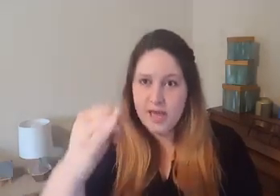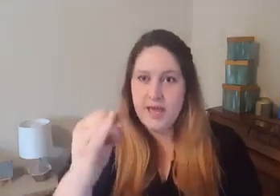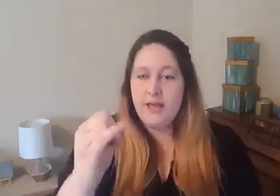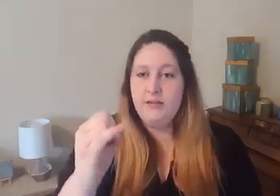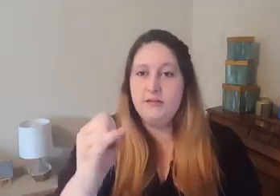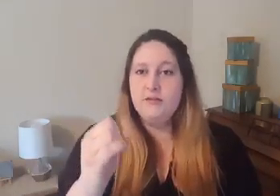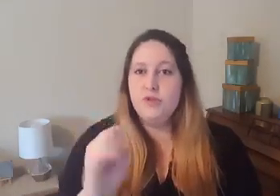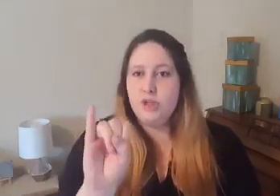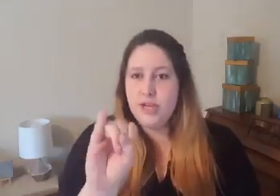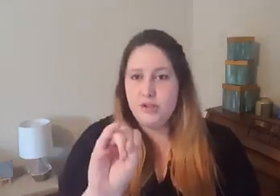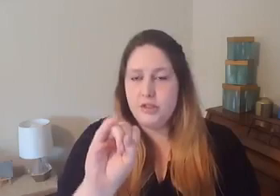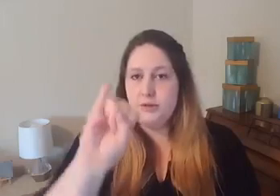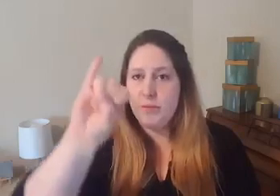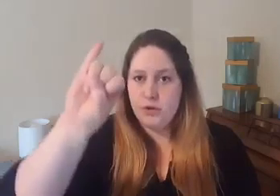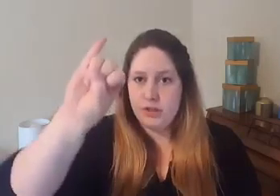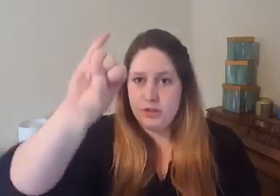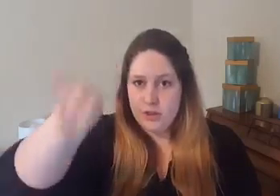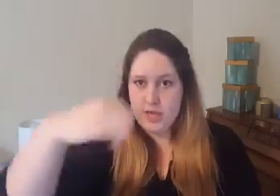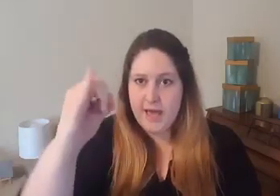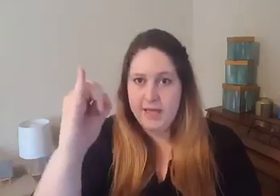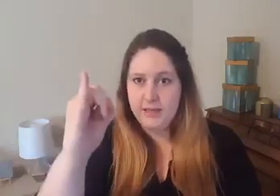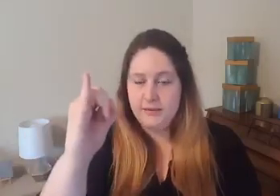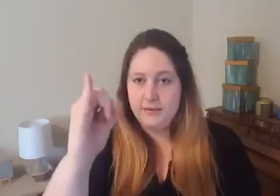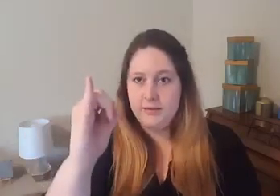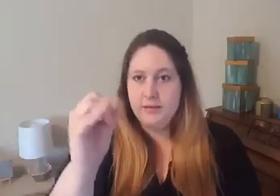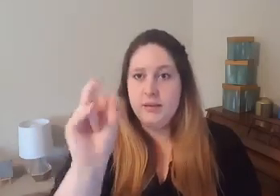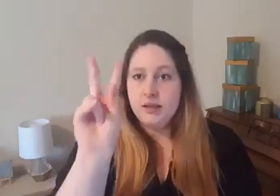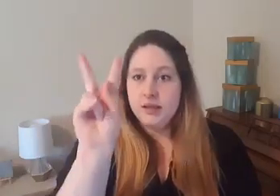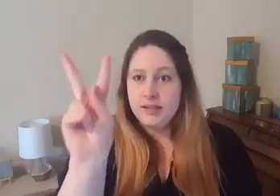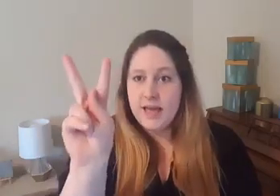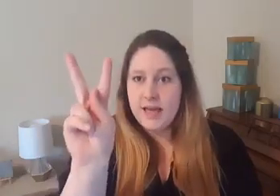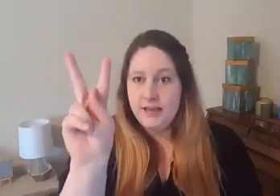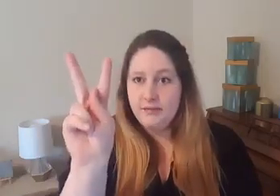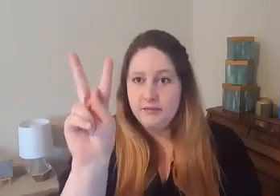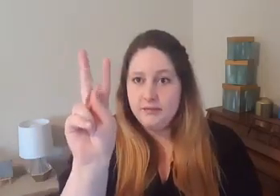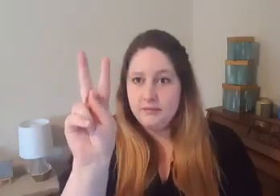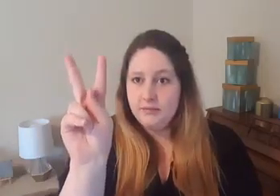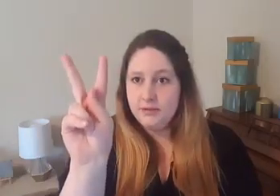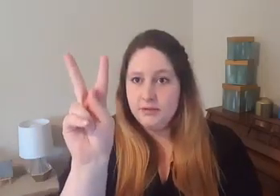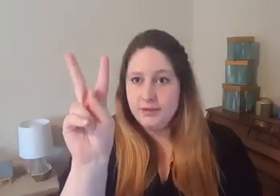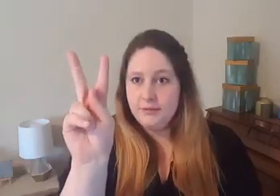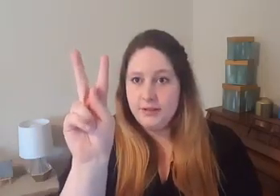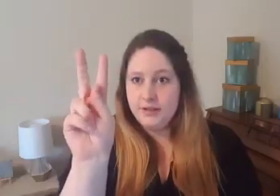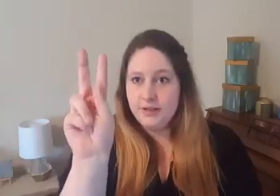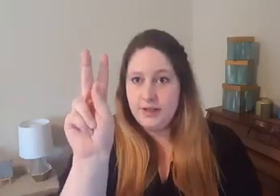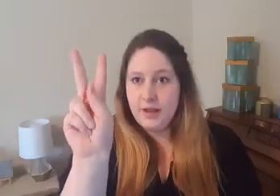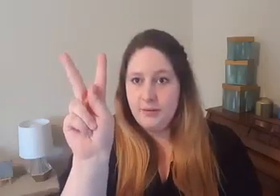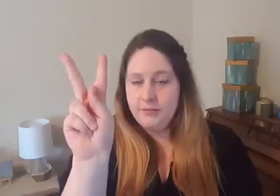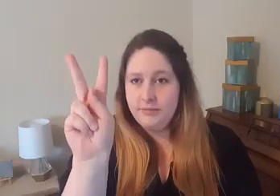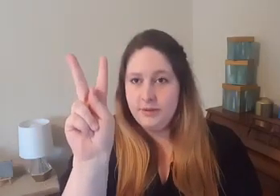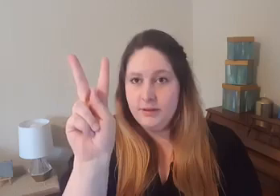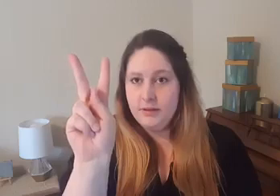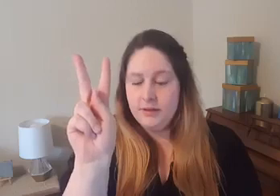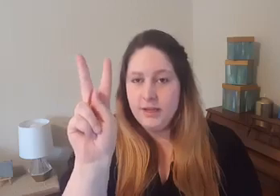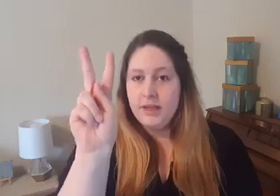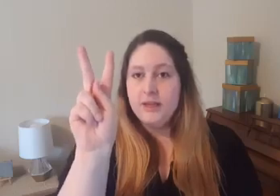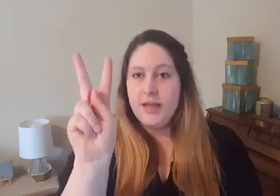J, so J is just the motion, J, K, two fingers and a thumb,